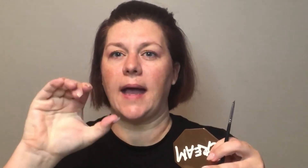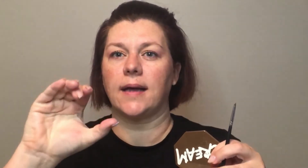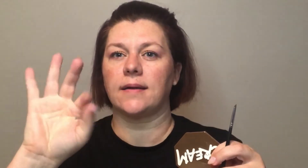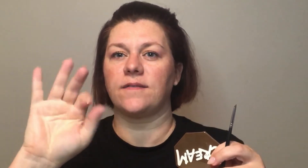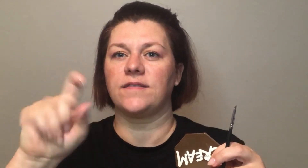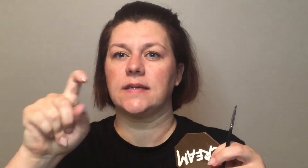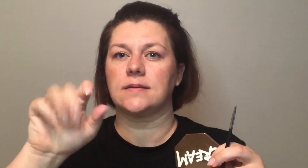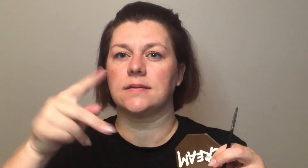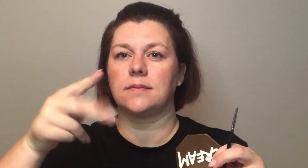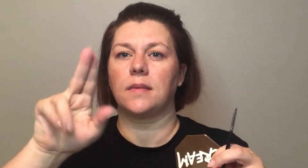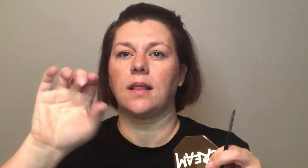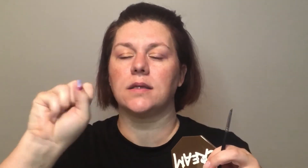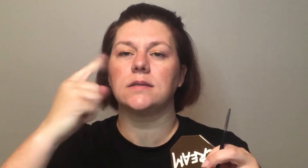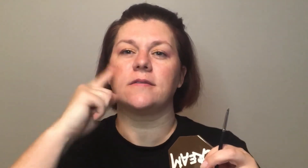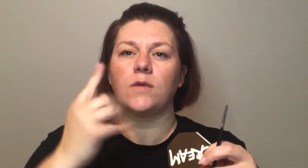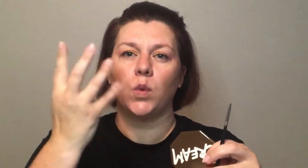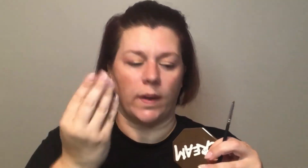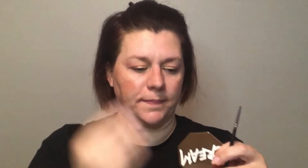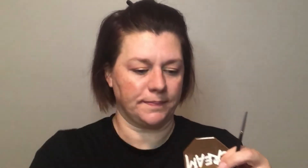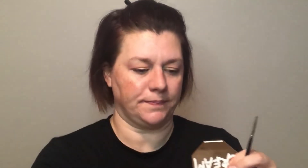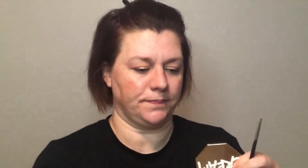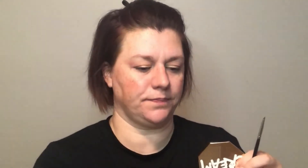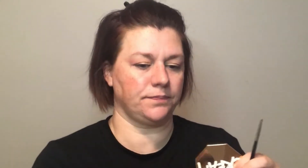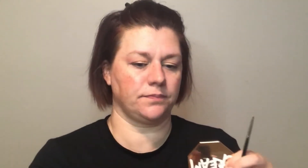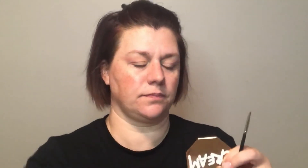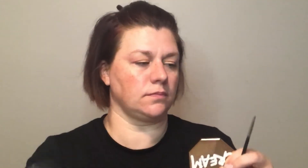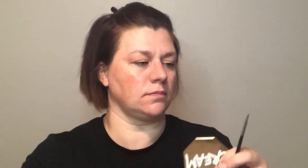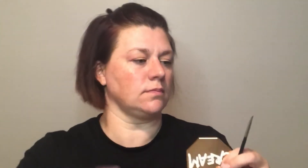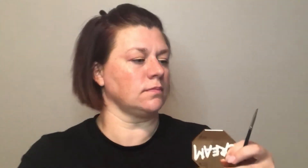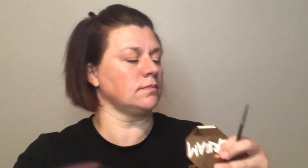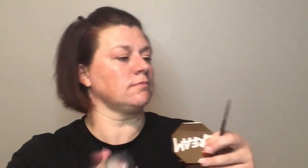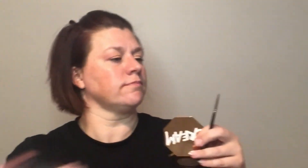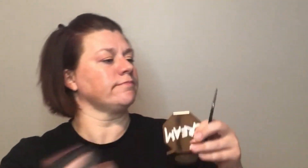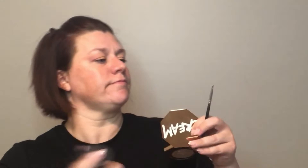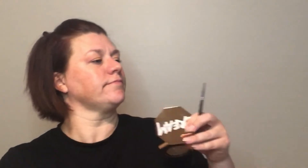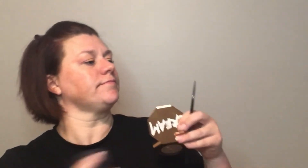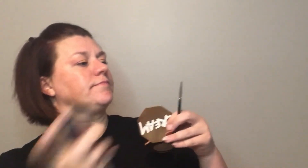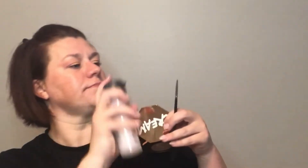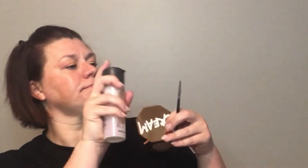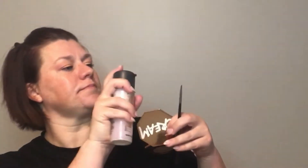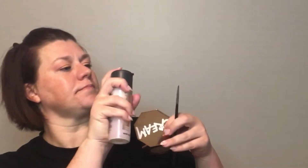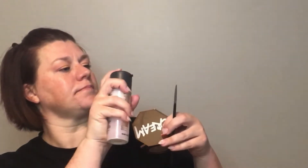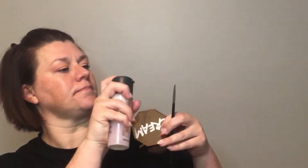Okay, so I'm going to use some MAC Fix Plus on this to add some moisture.